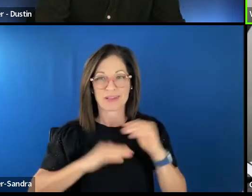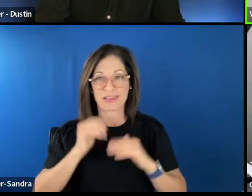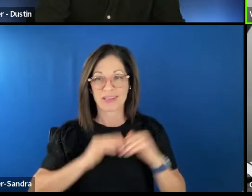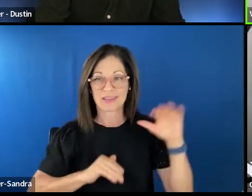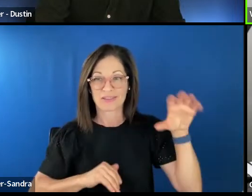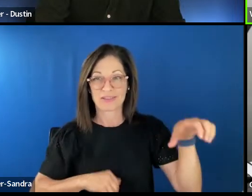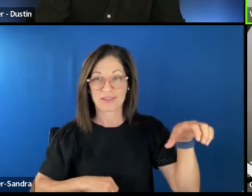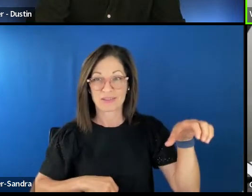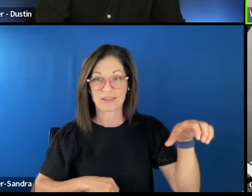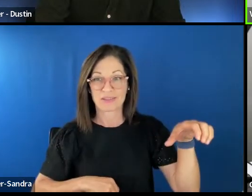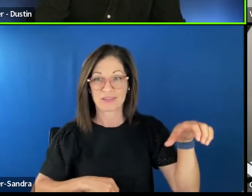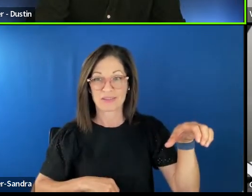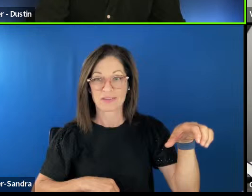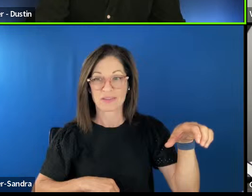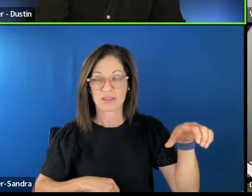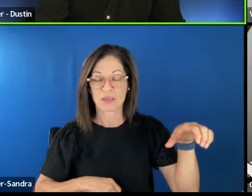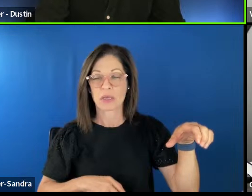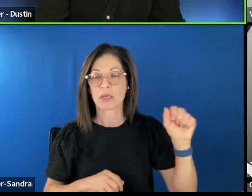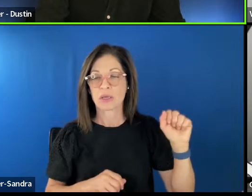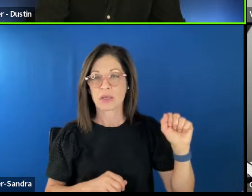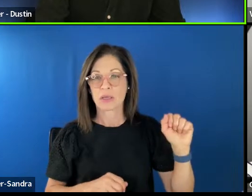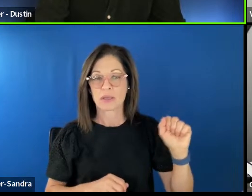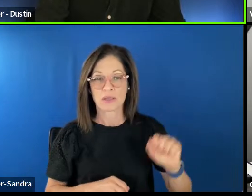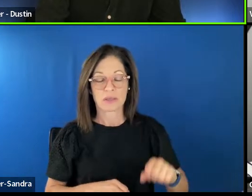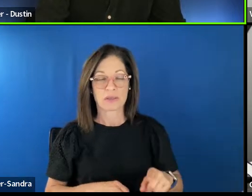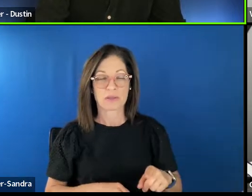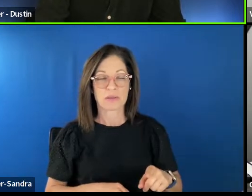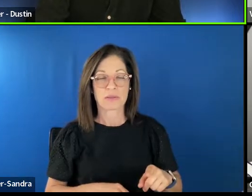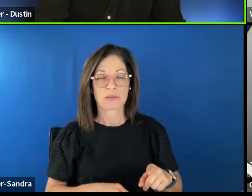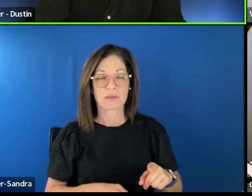That's something we can explore. On 51st Avenue?